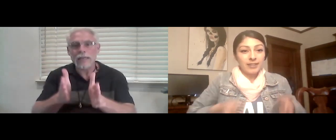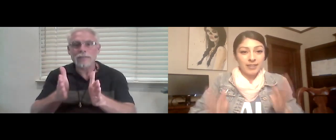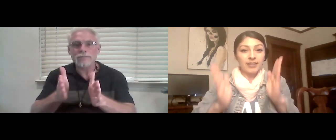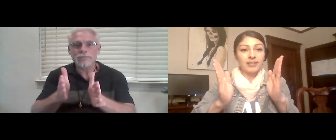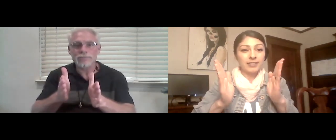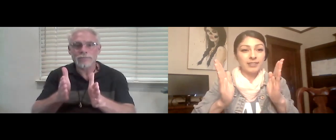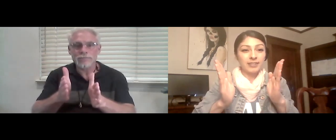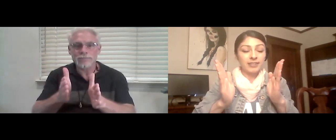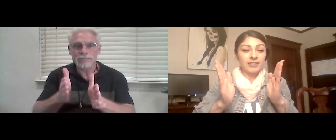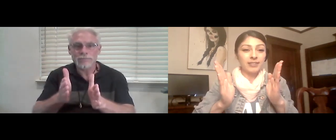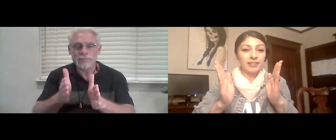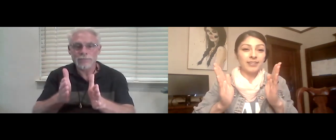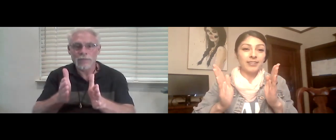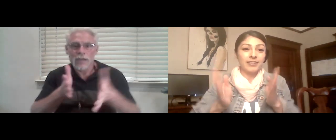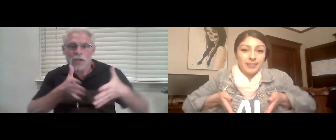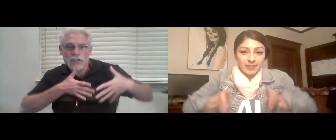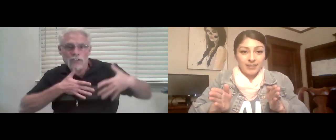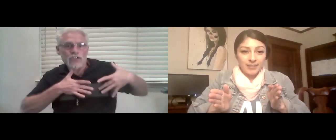let it